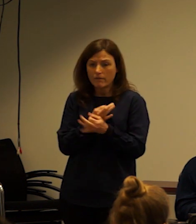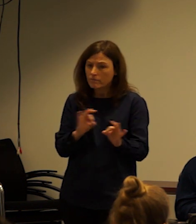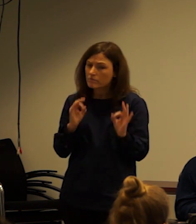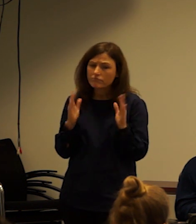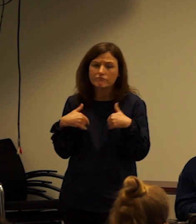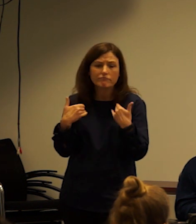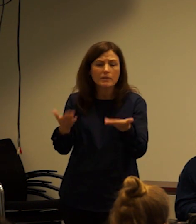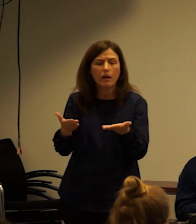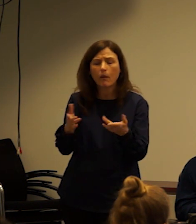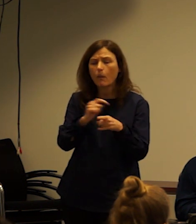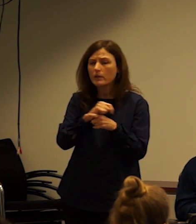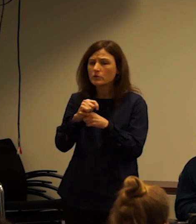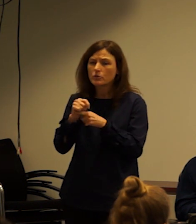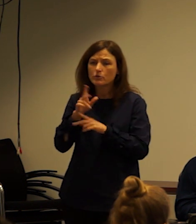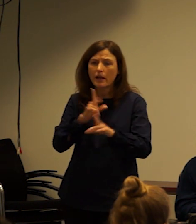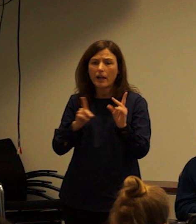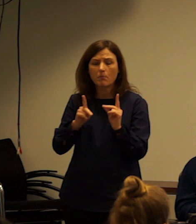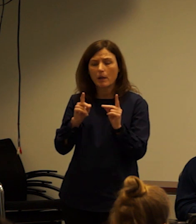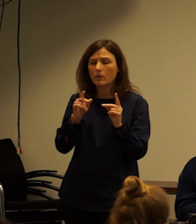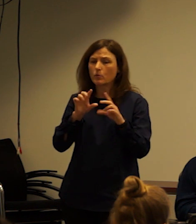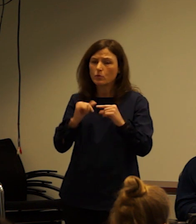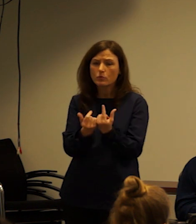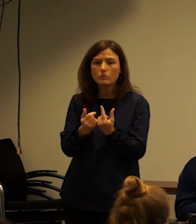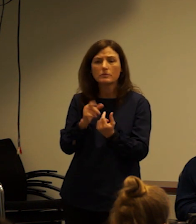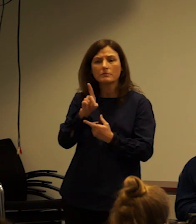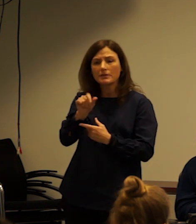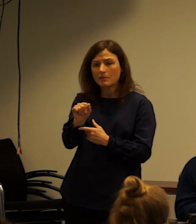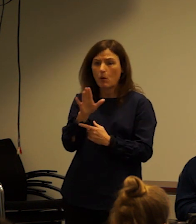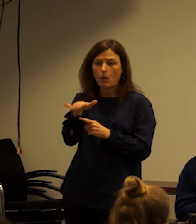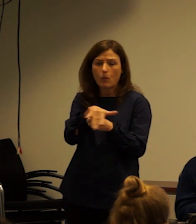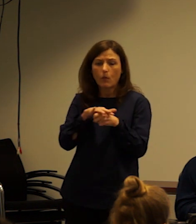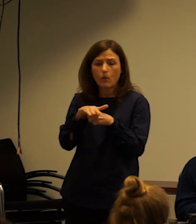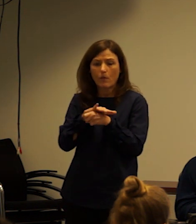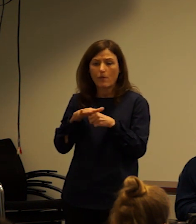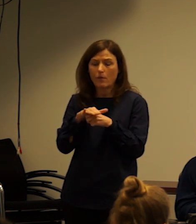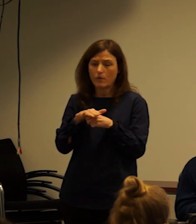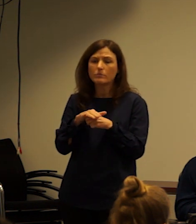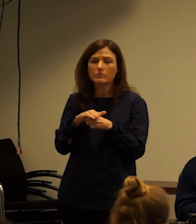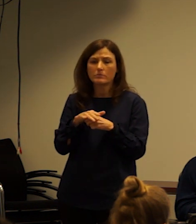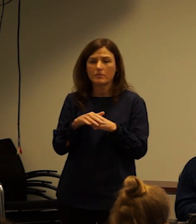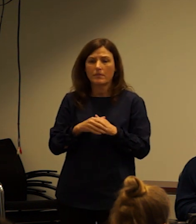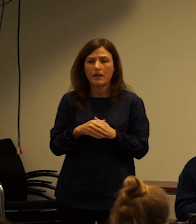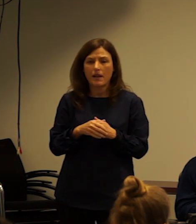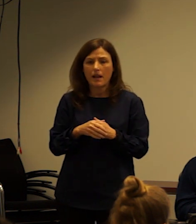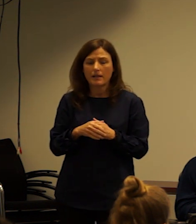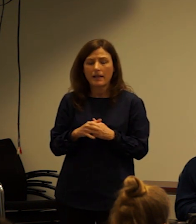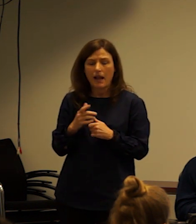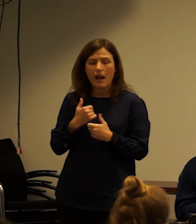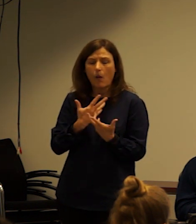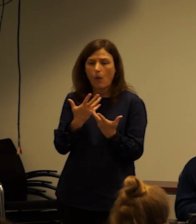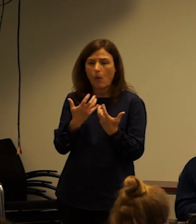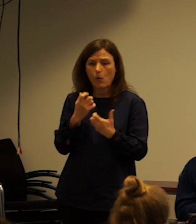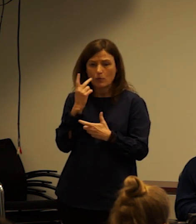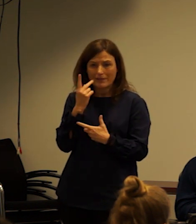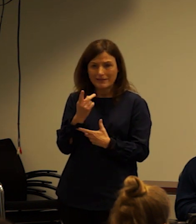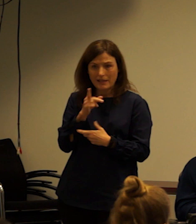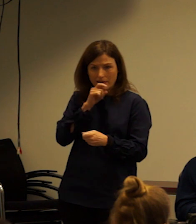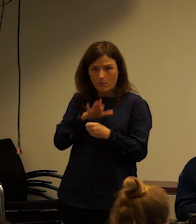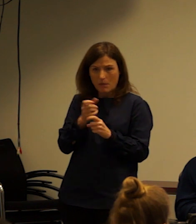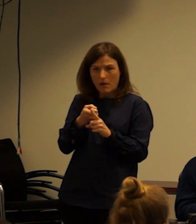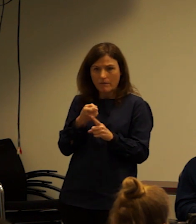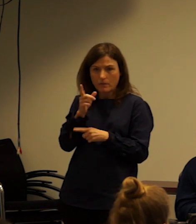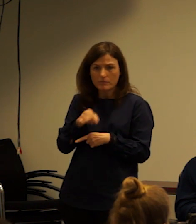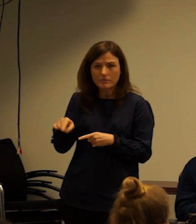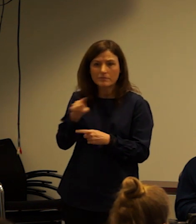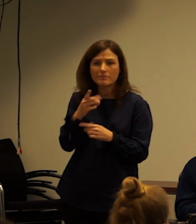and train groups of people with disabilities in your local area. I would love to see, and I'd love to kind of get a commitment from